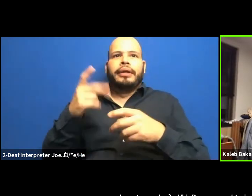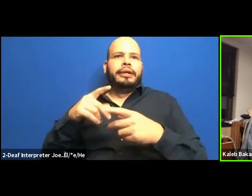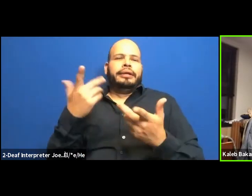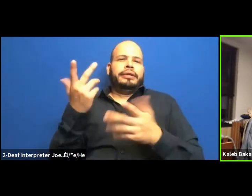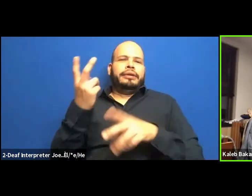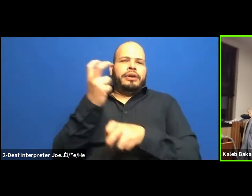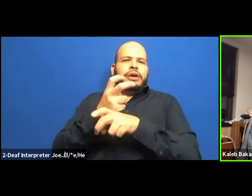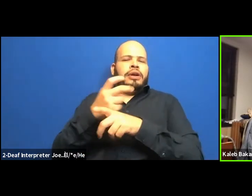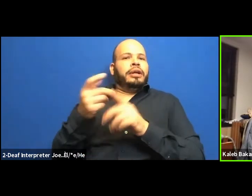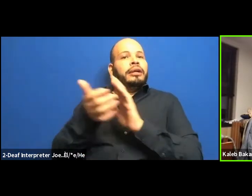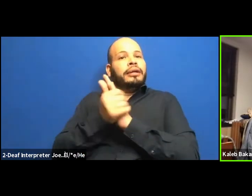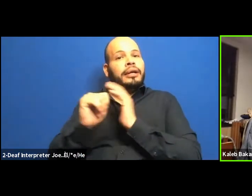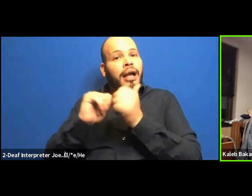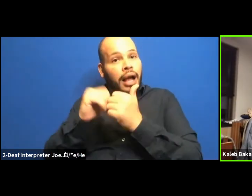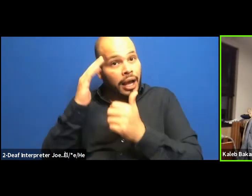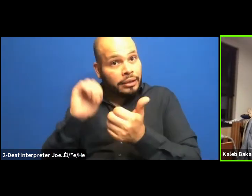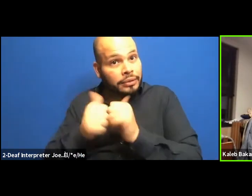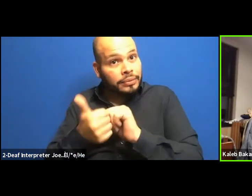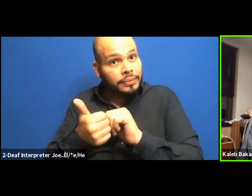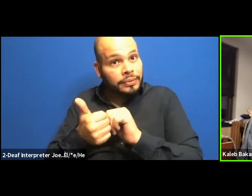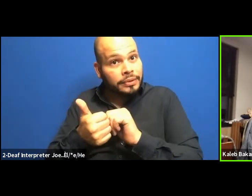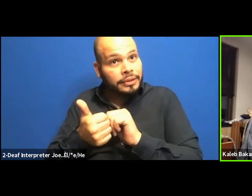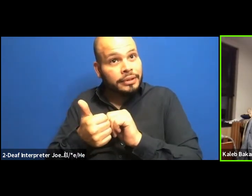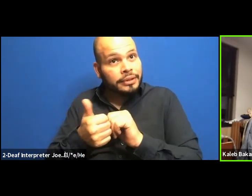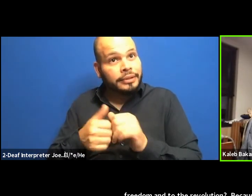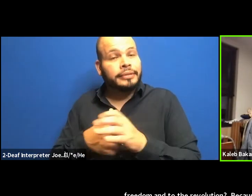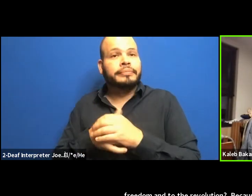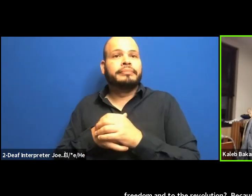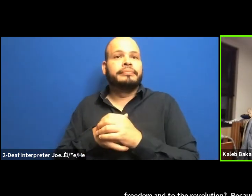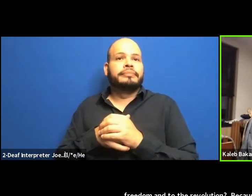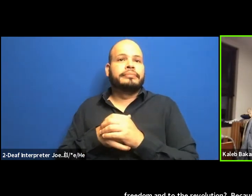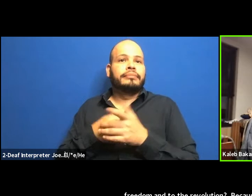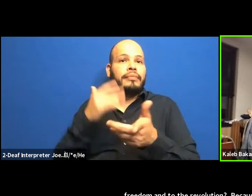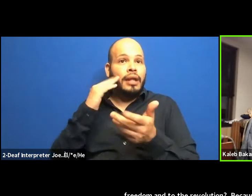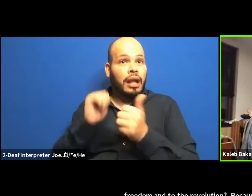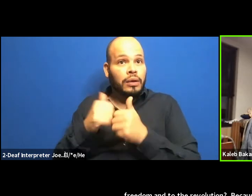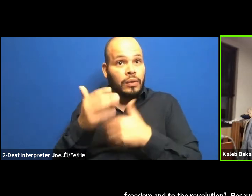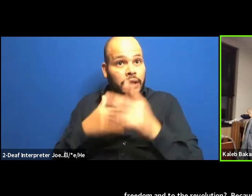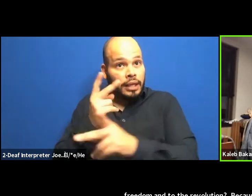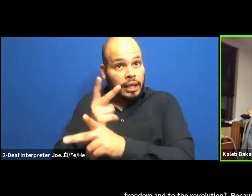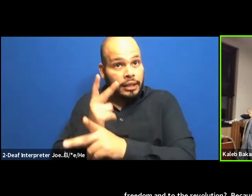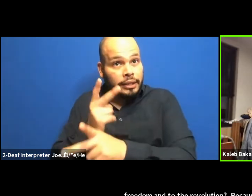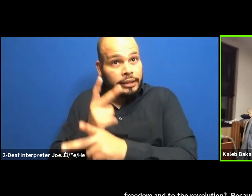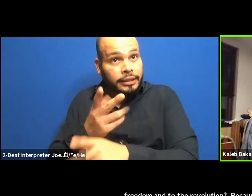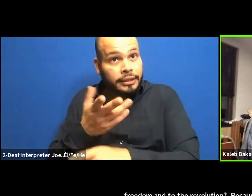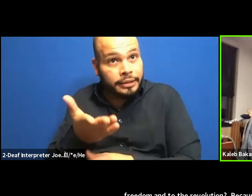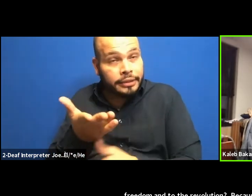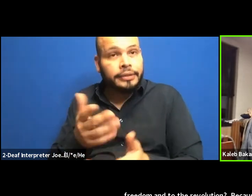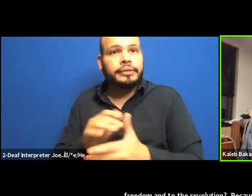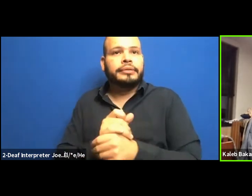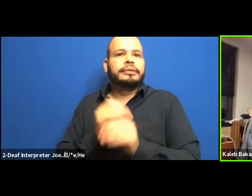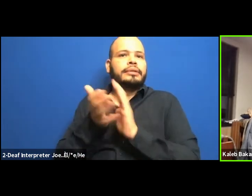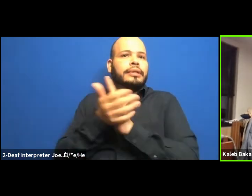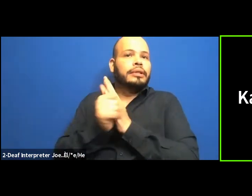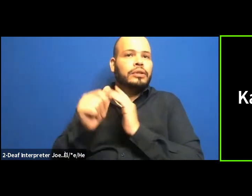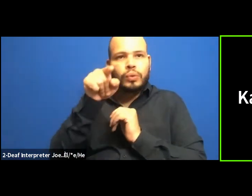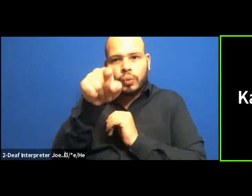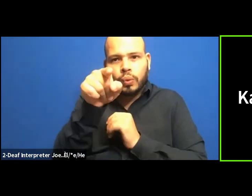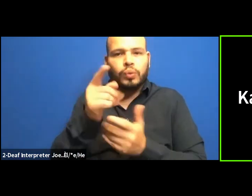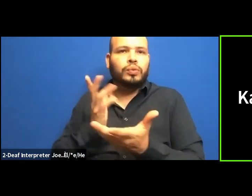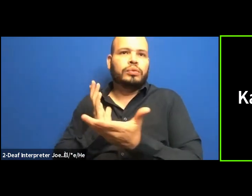need everyone. We're going to need us all. So I thank y'all for this night, and I look forward to seeing y'all on the other side.